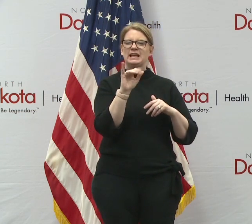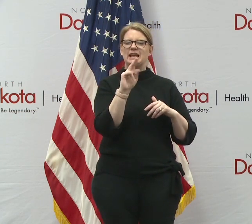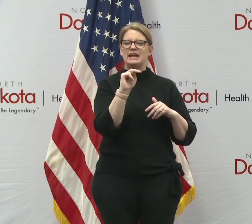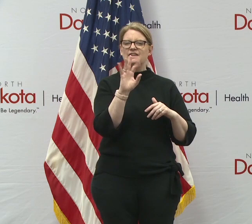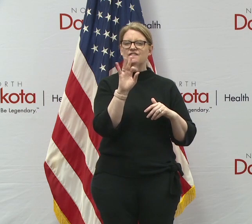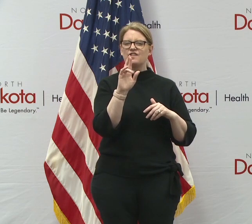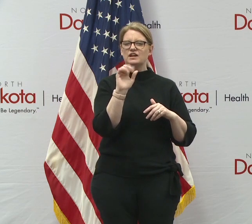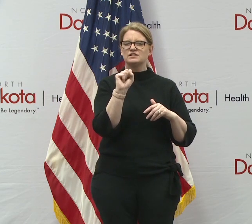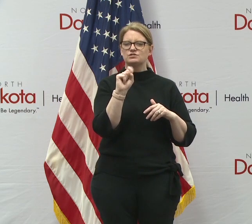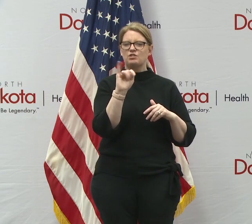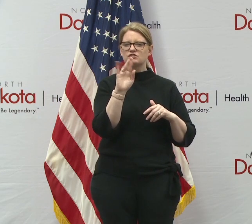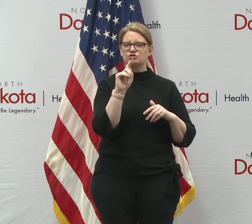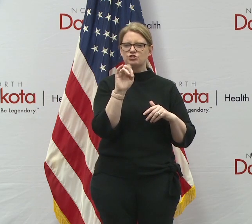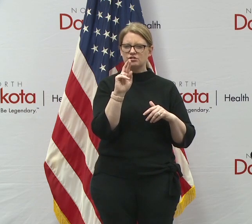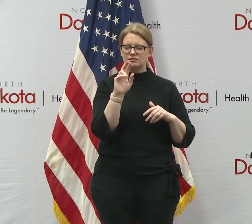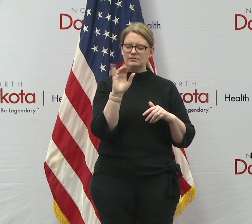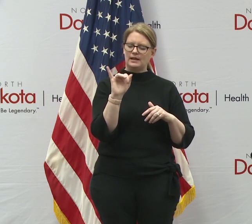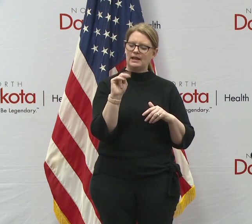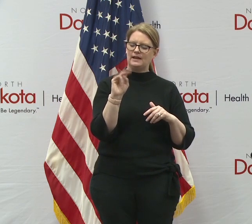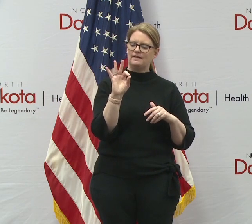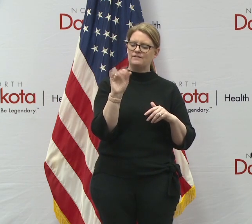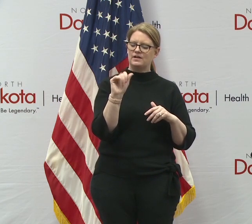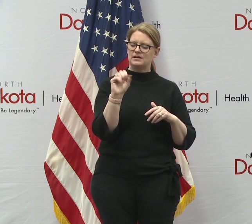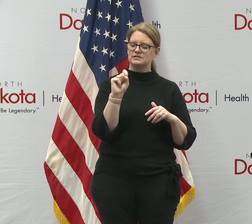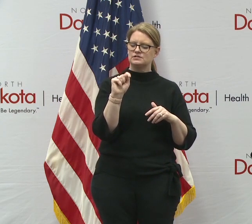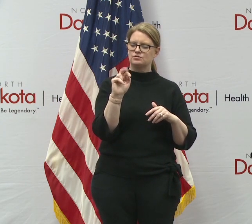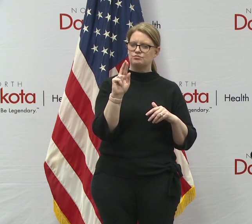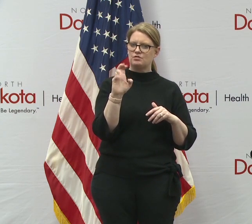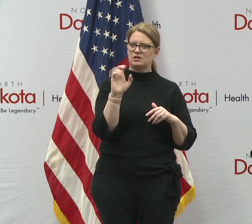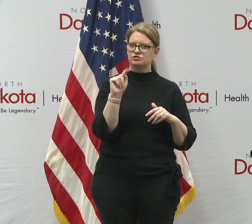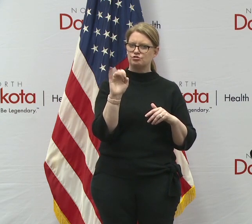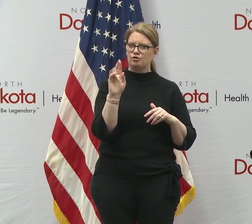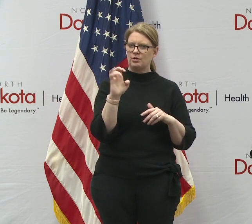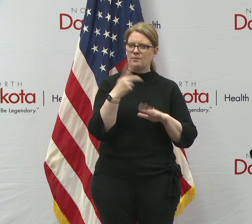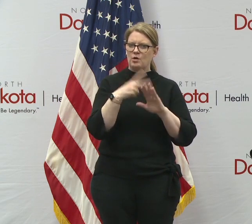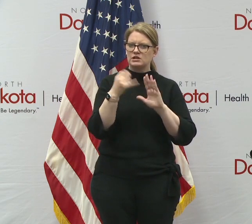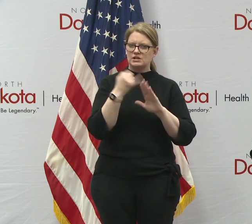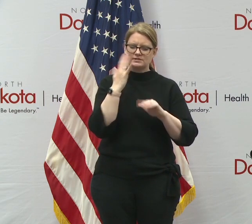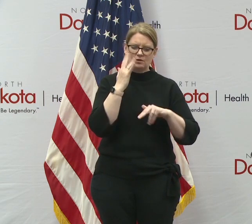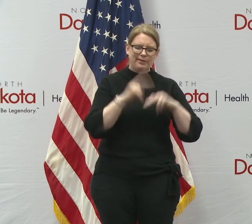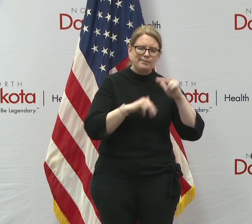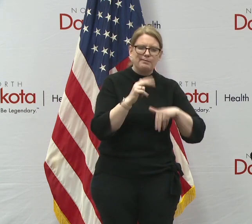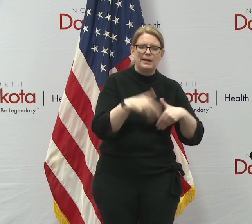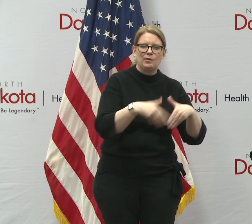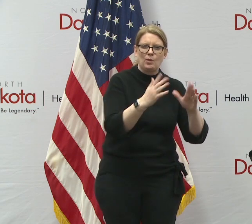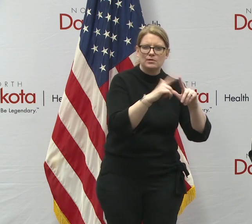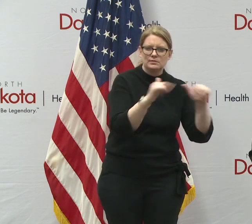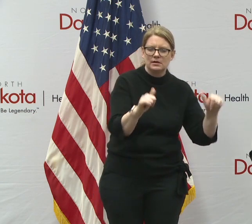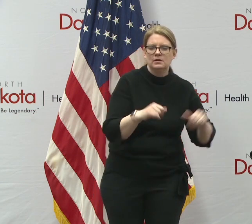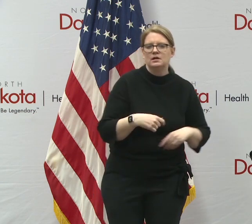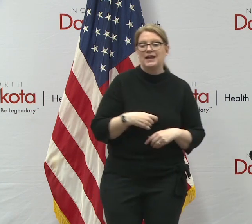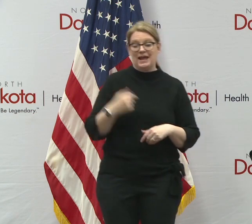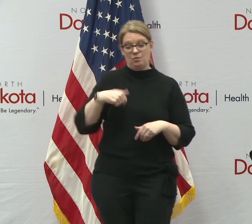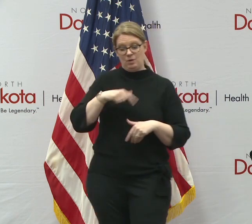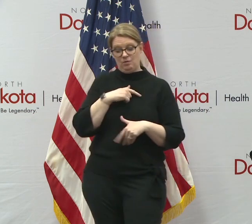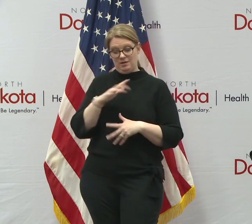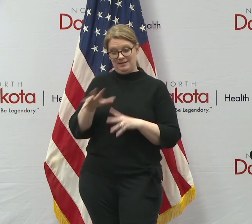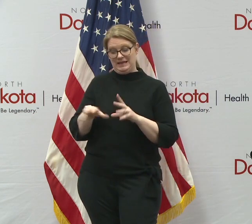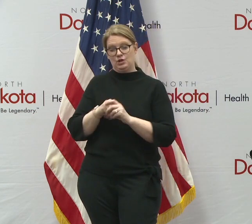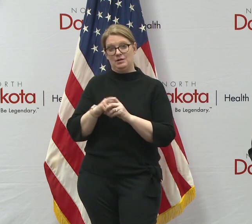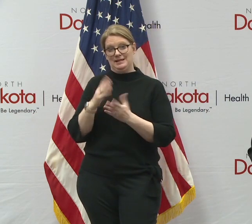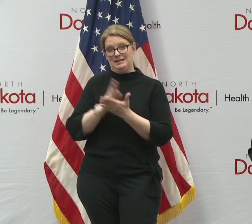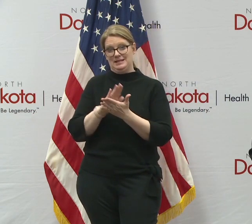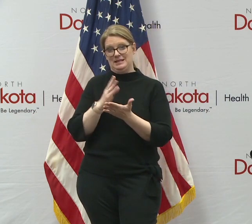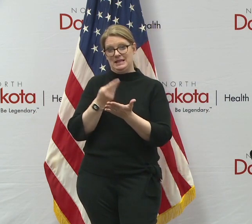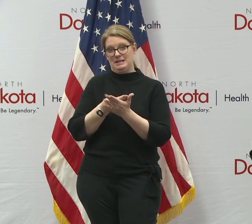that to be more, and that's certainly something we had it in our budget last time. Brent and I will have it in the budget again this time to try to expand that because we